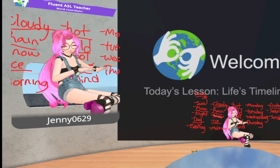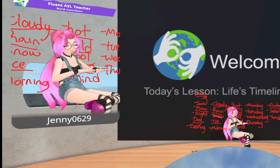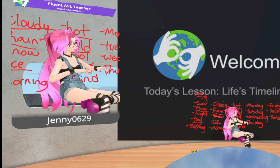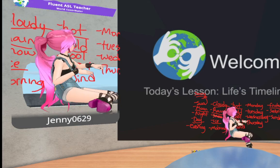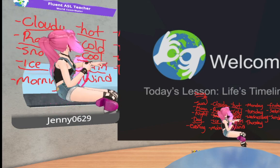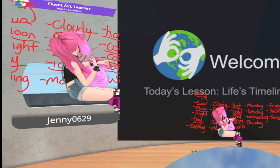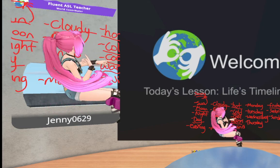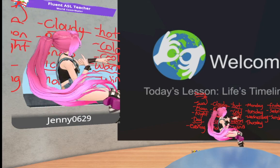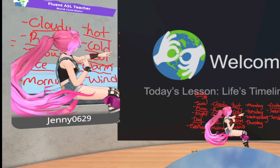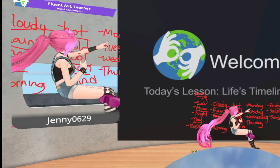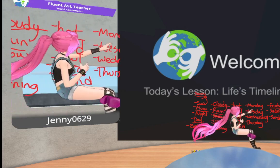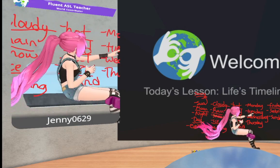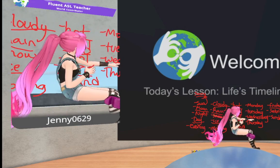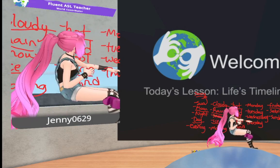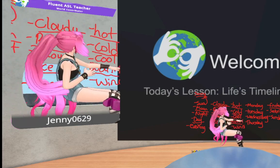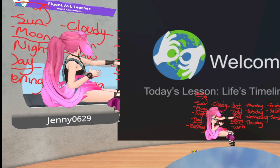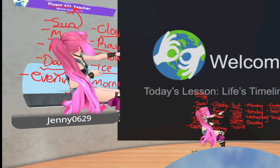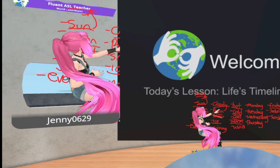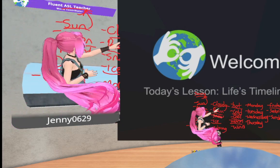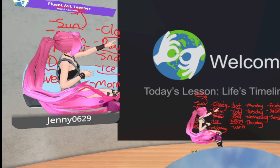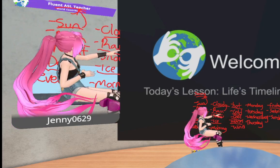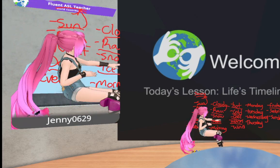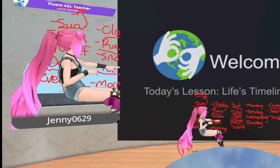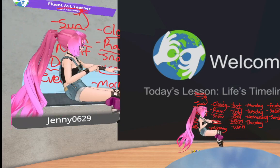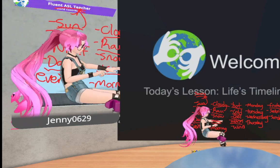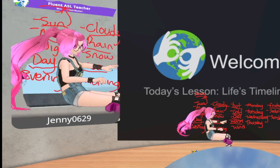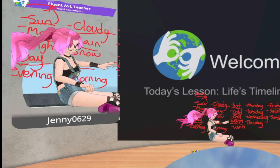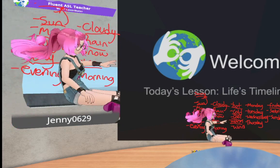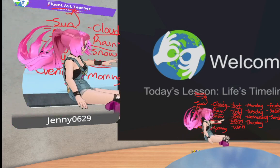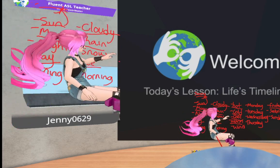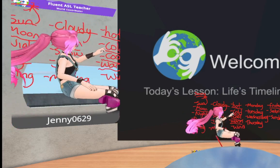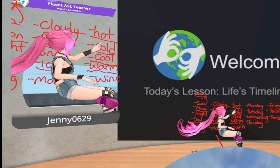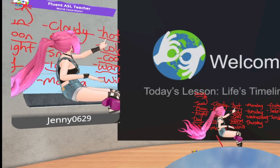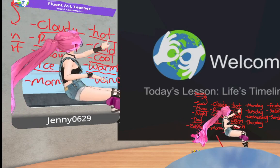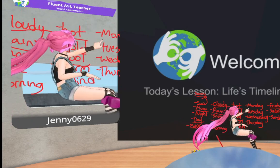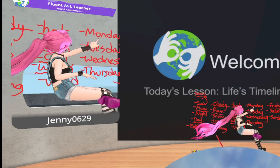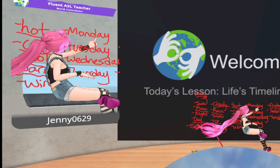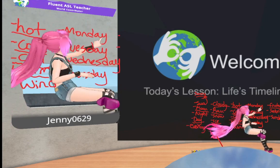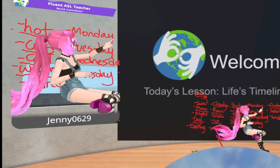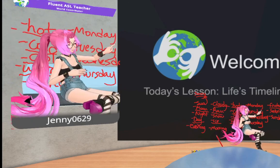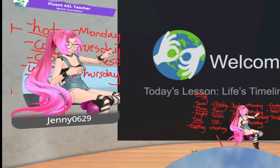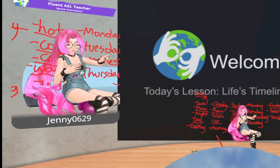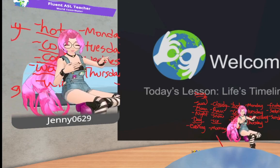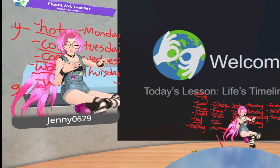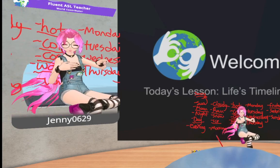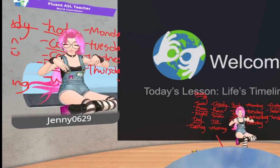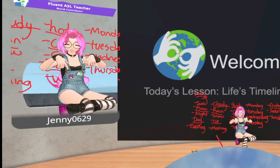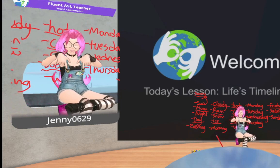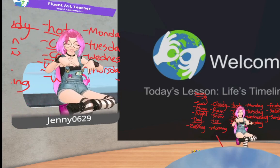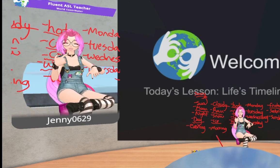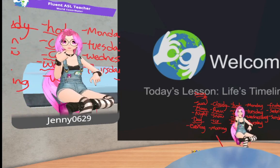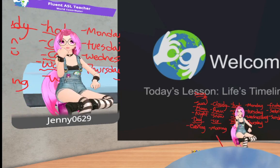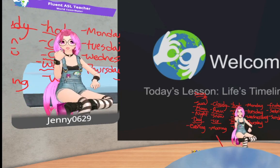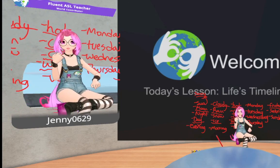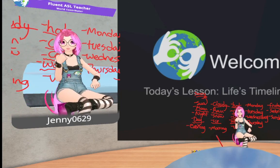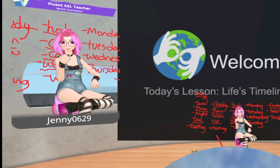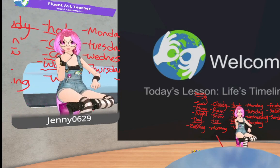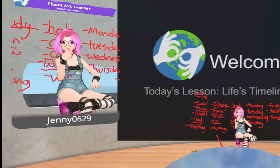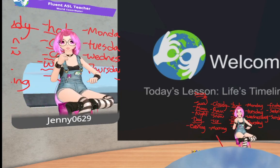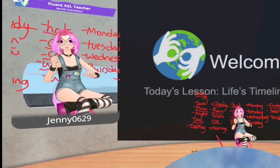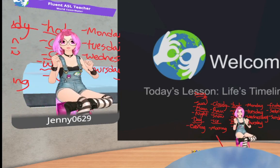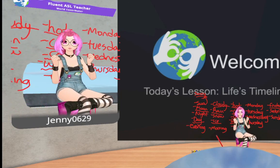Great job. So now you can say, you know your days and you know your descriptors, so you can say, let's use an example.